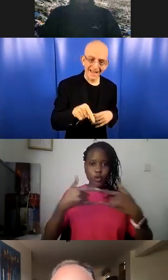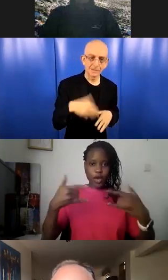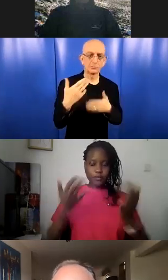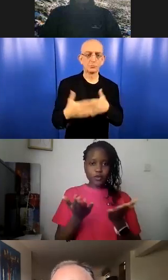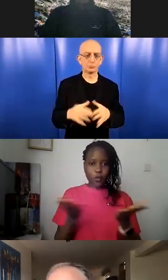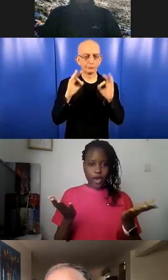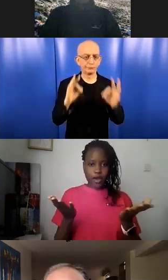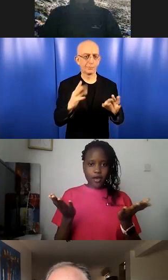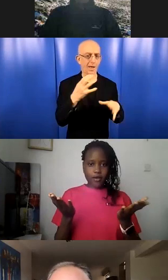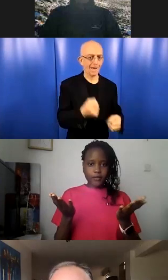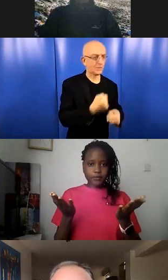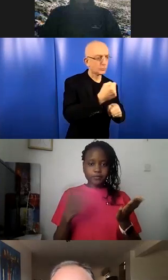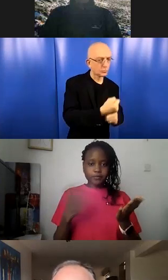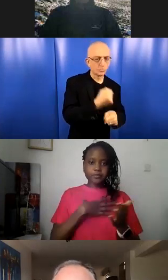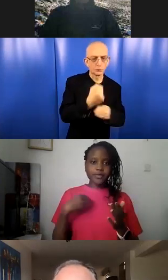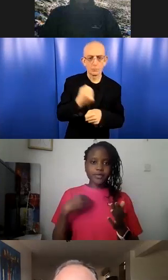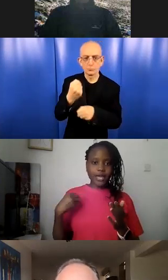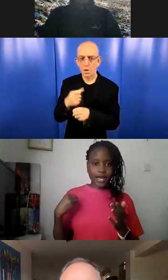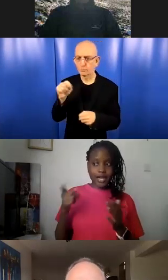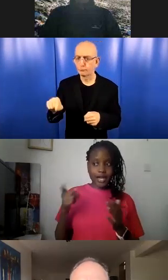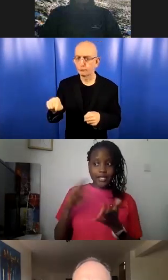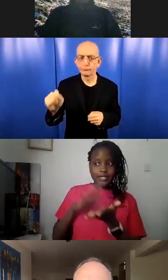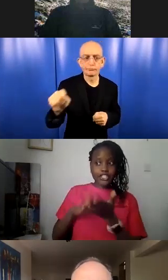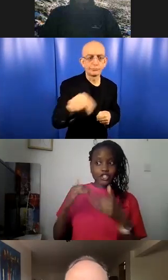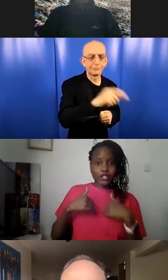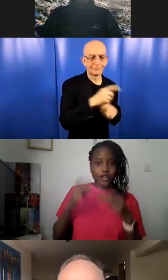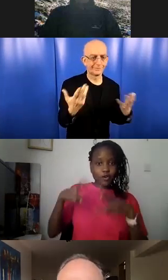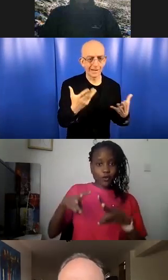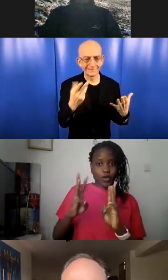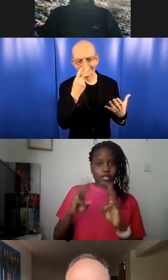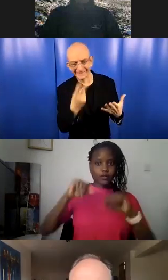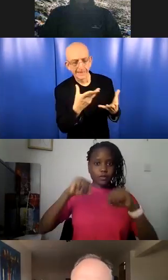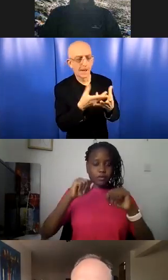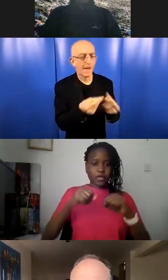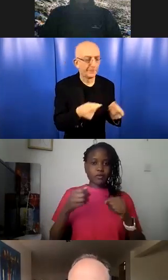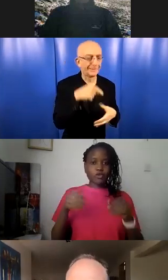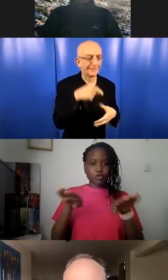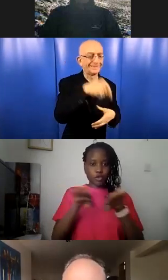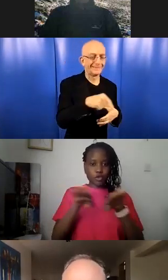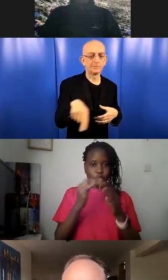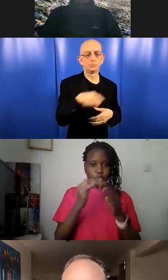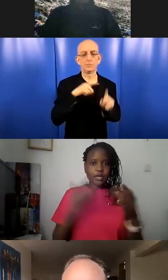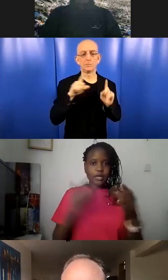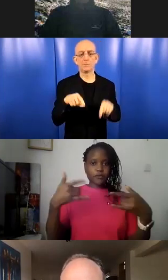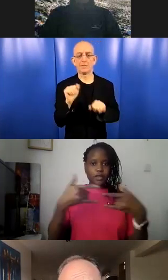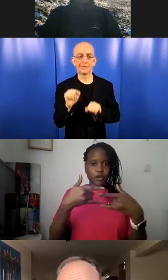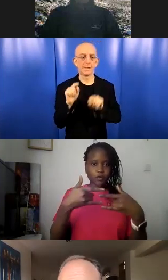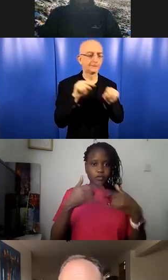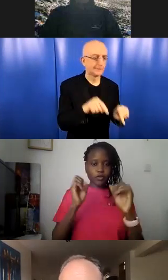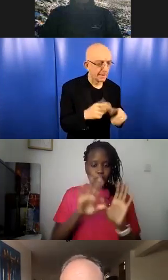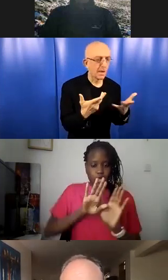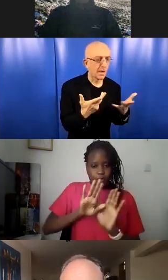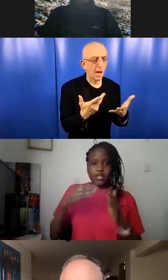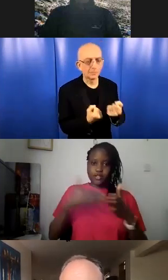and has suggestions on ways that we may be able to close some of them. So I'll leave that there, but that's